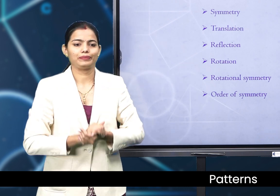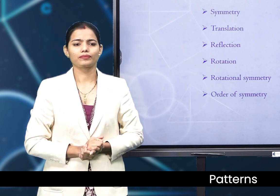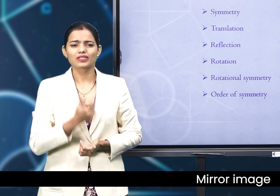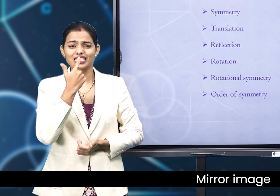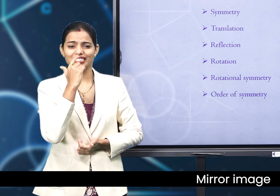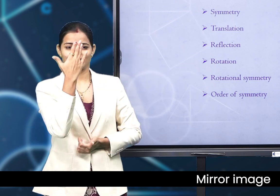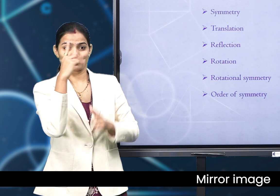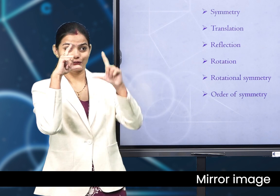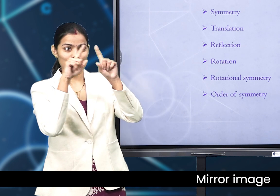mirror image,